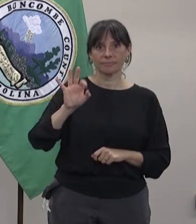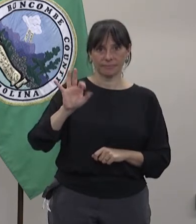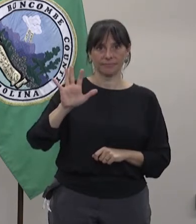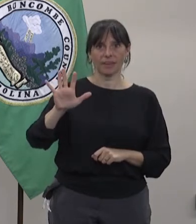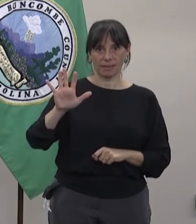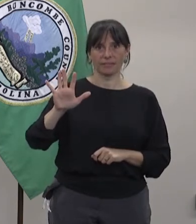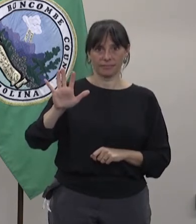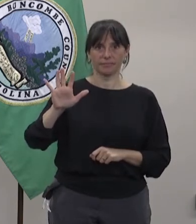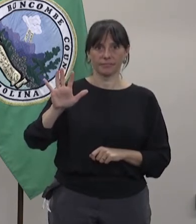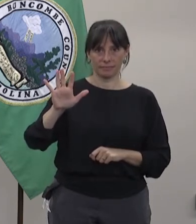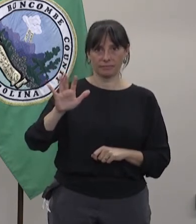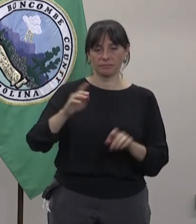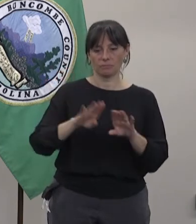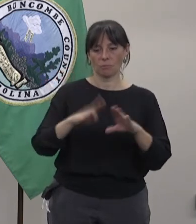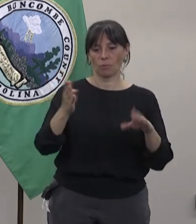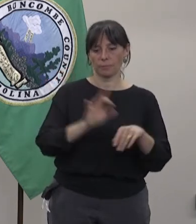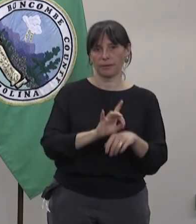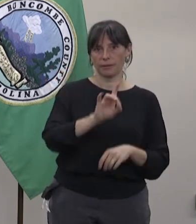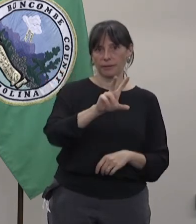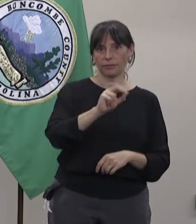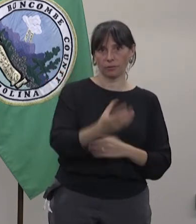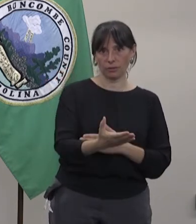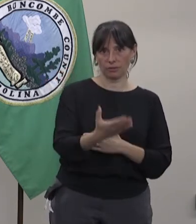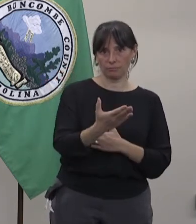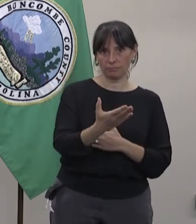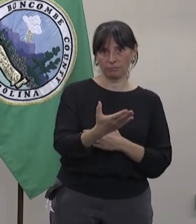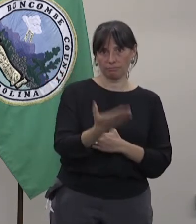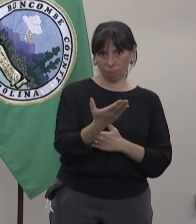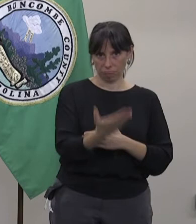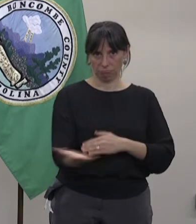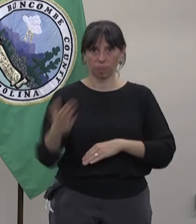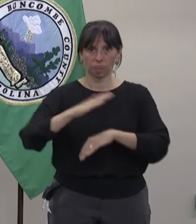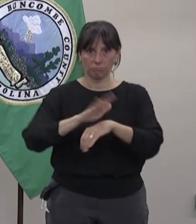828-419-0095 from 8:30 to 5, Monday through Friday.